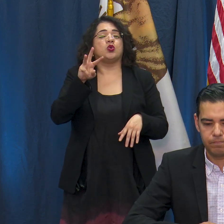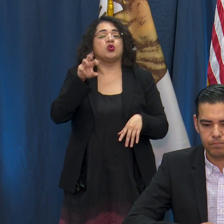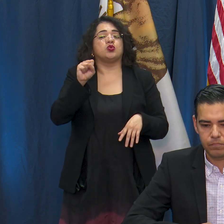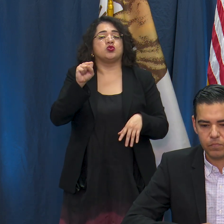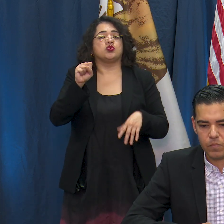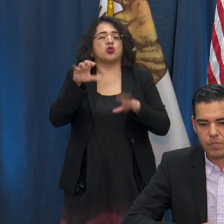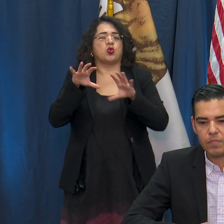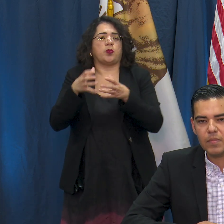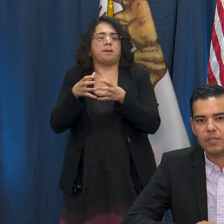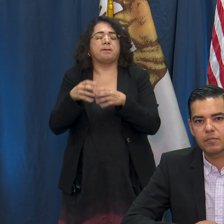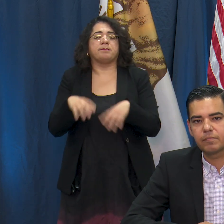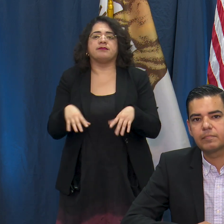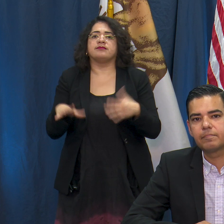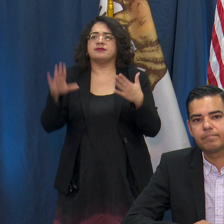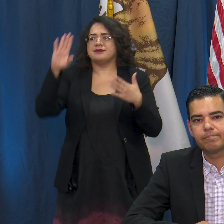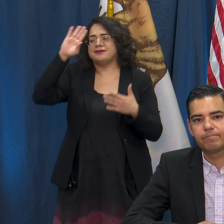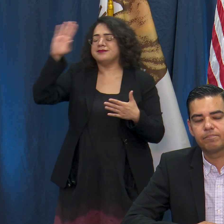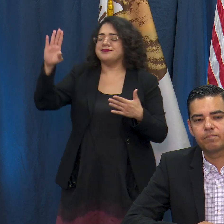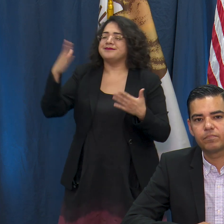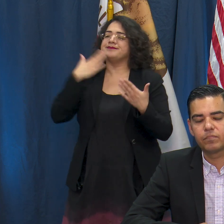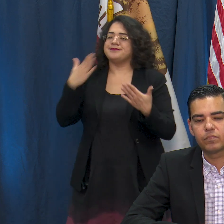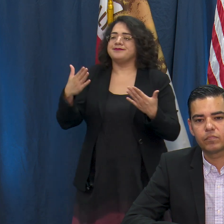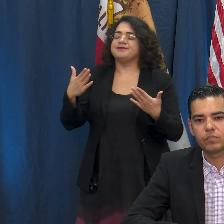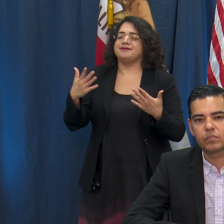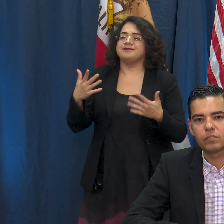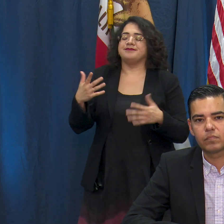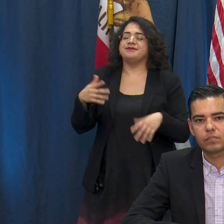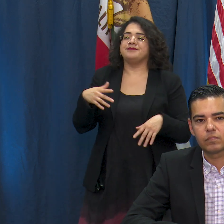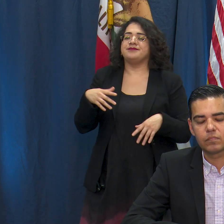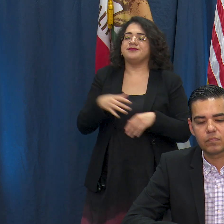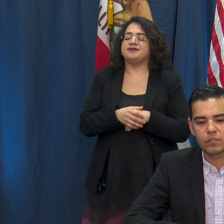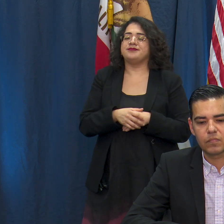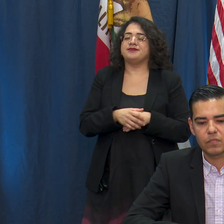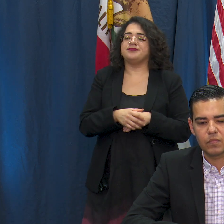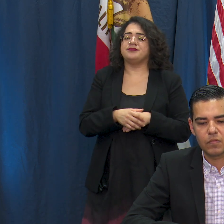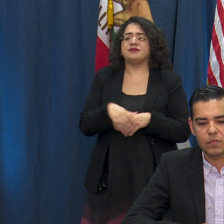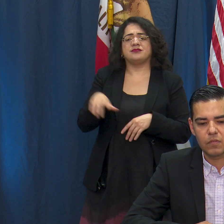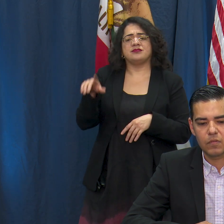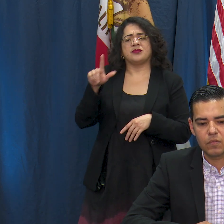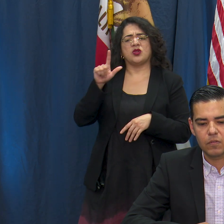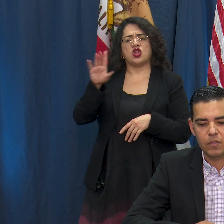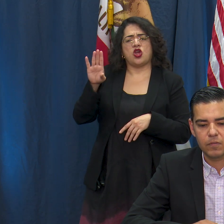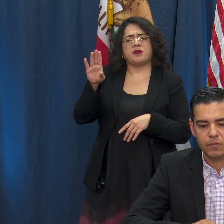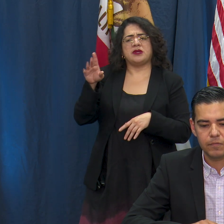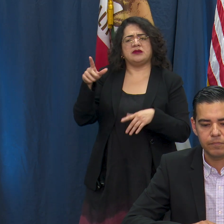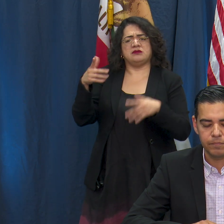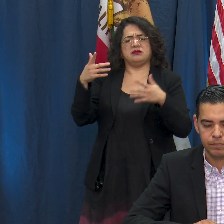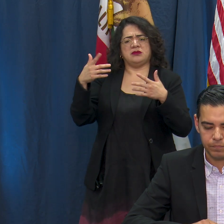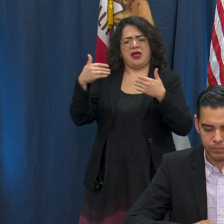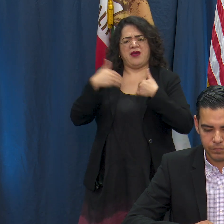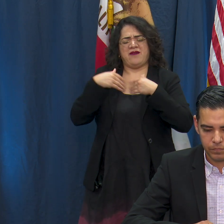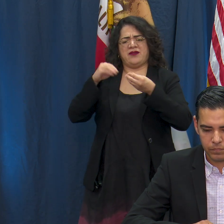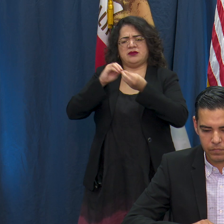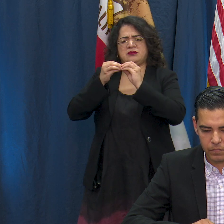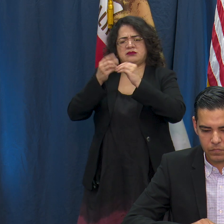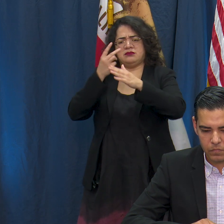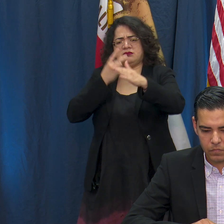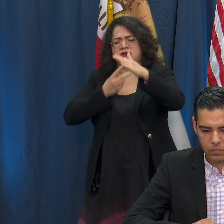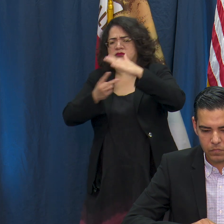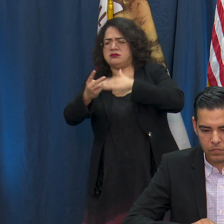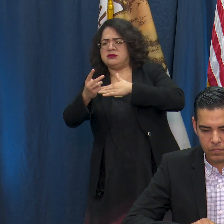Hi, thank you for having me. My question is Long Beach doing its own projections regarding the spread of